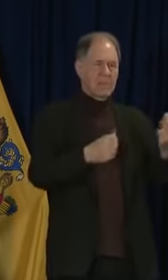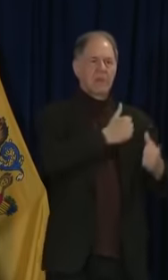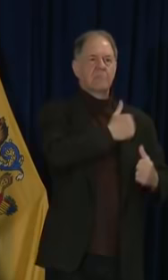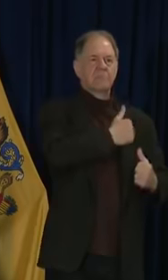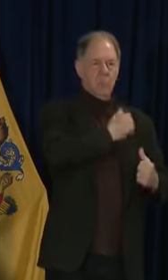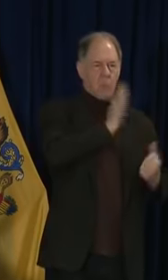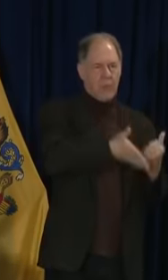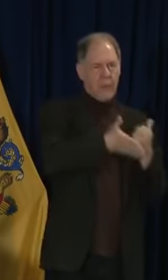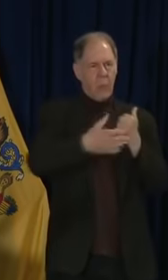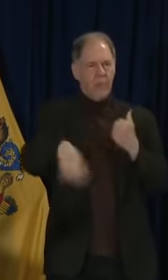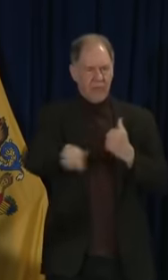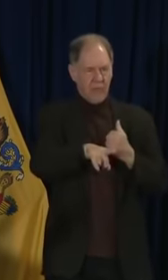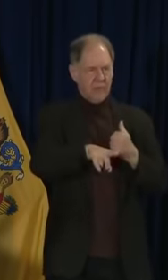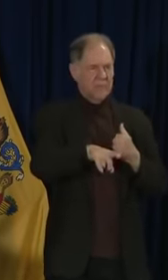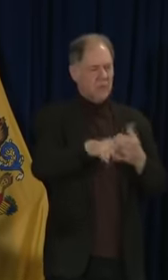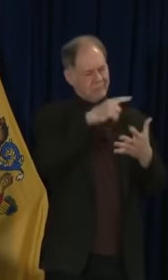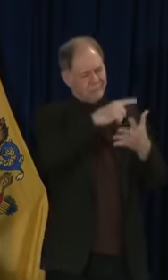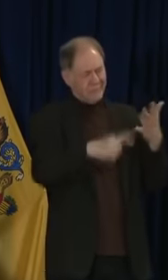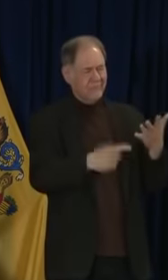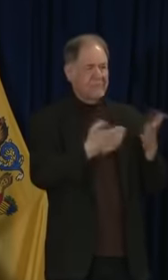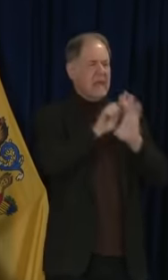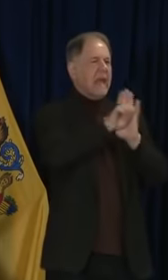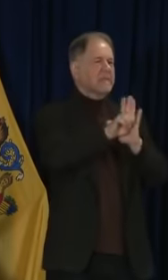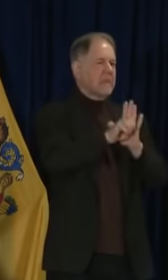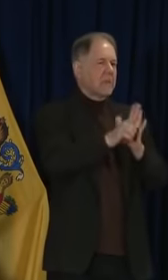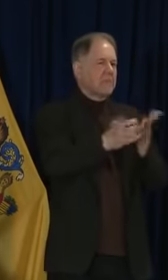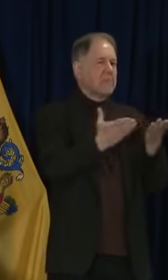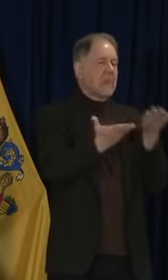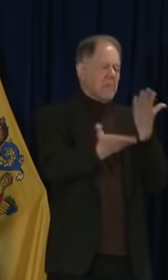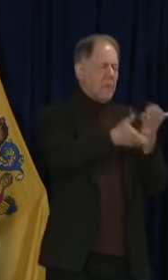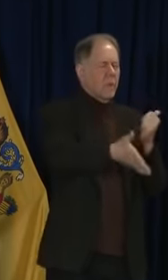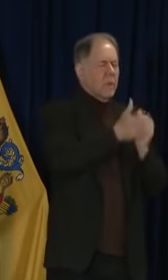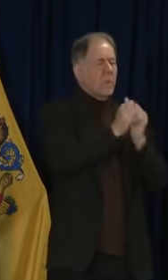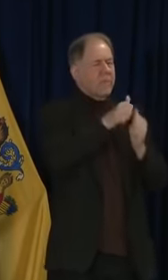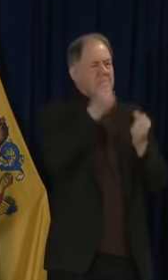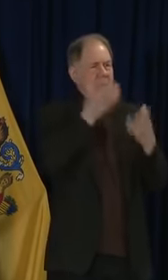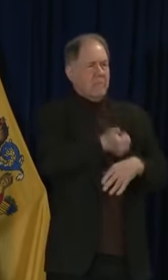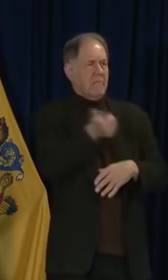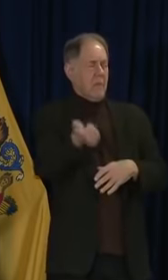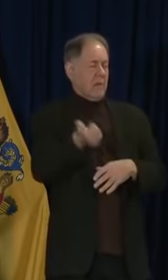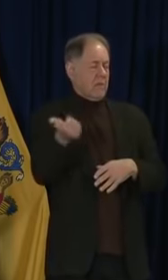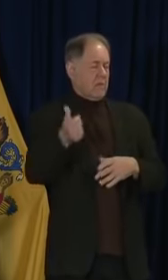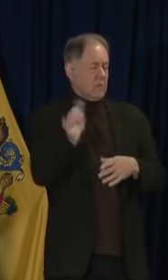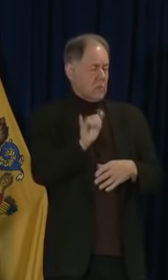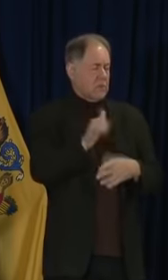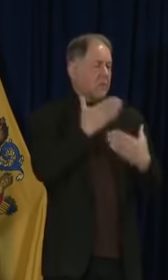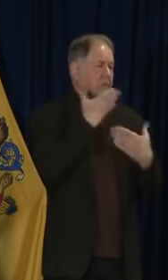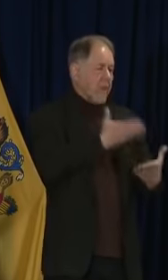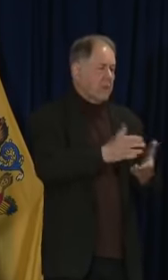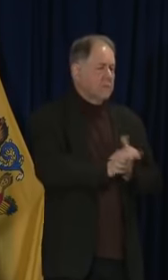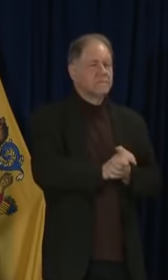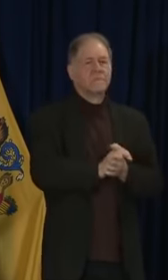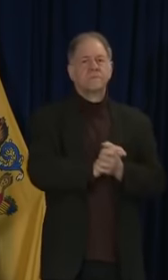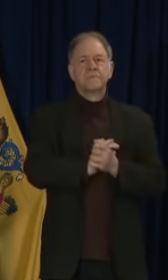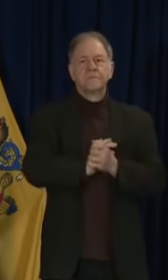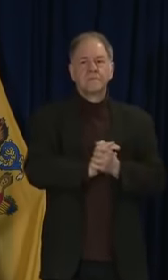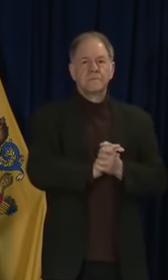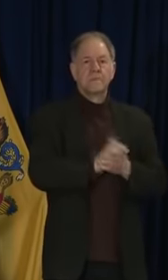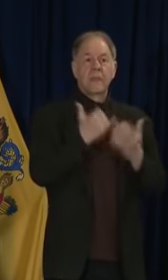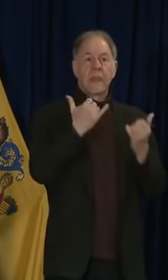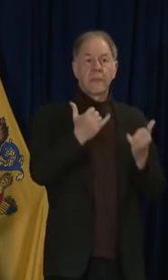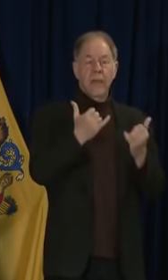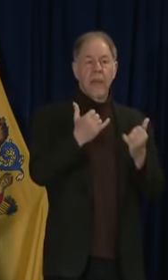school. So for all the above reasons and the many other potential roles you'll play, thank you. Would love to spend a couple